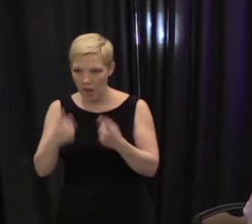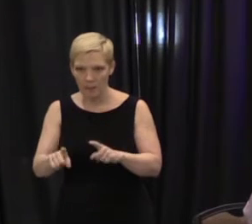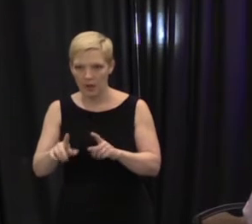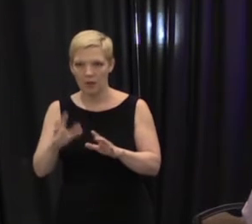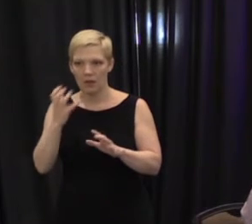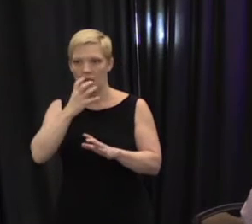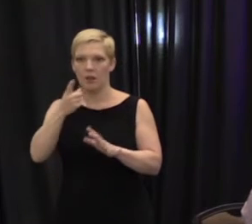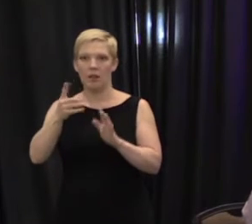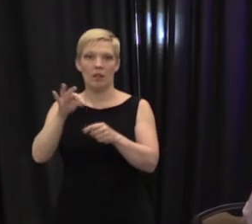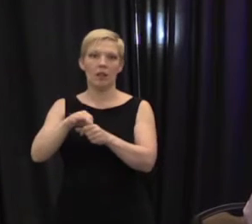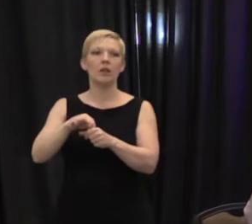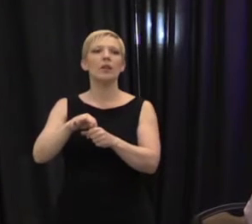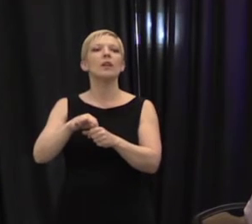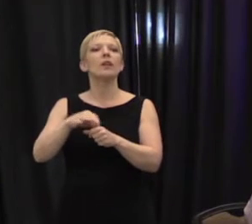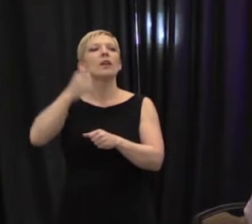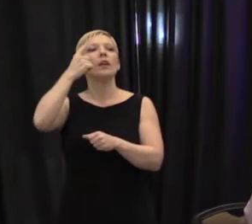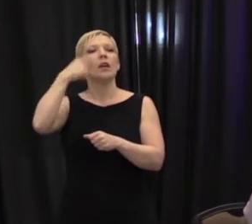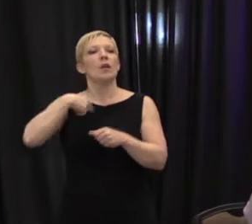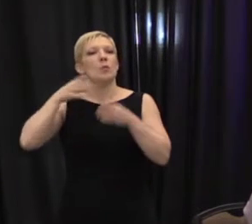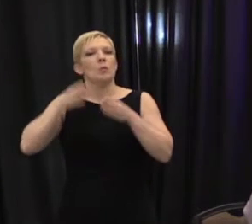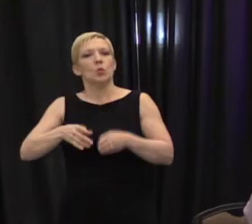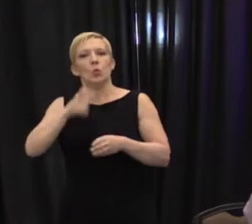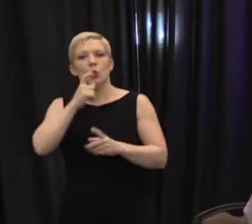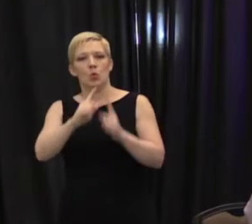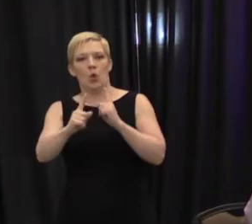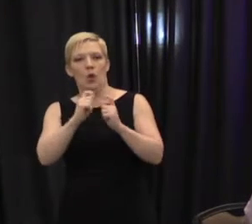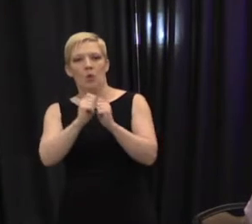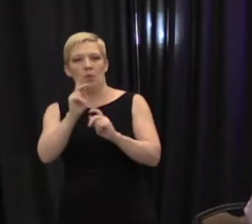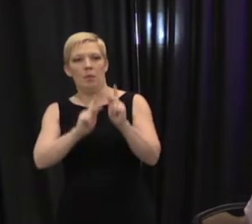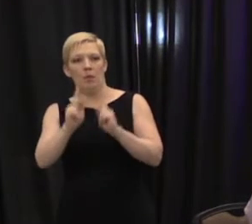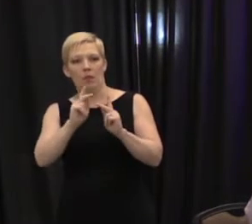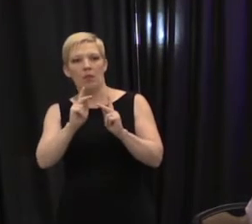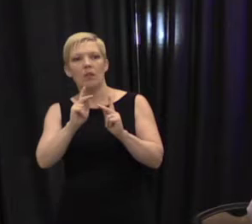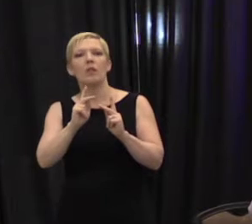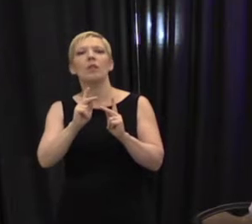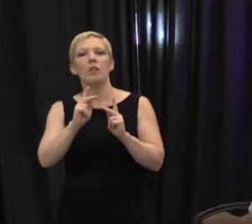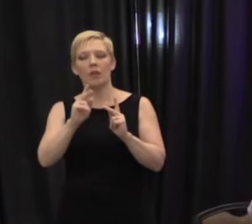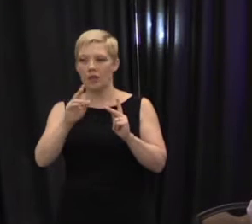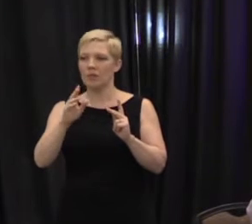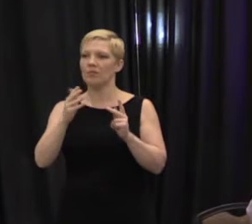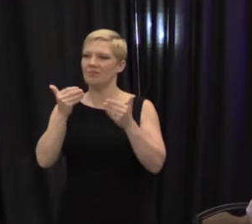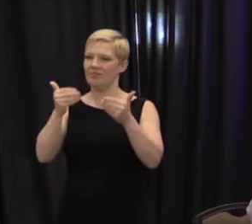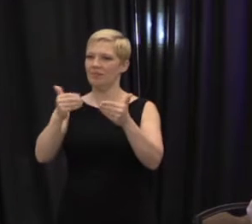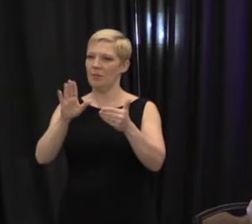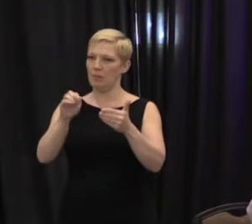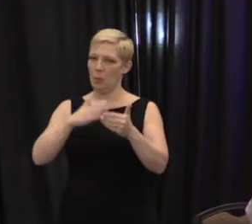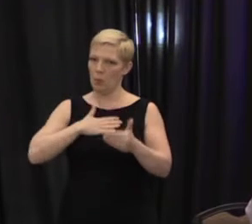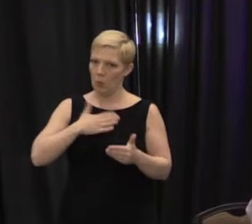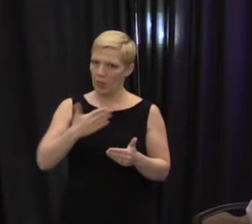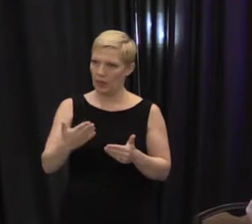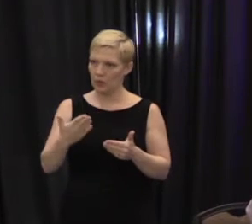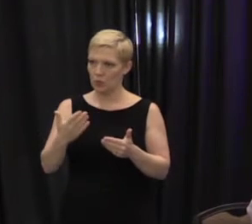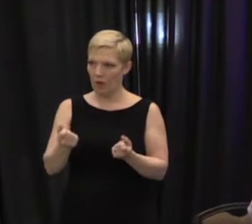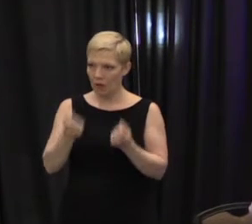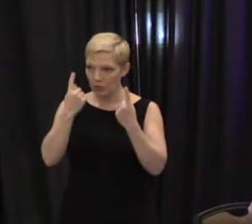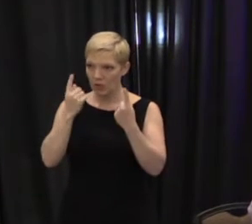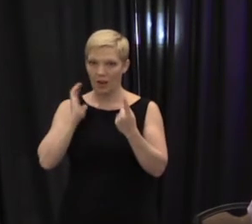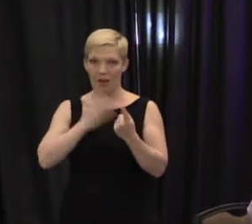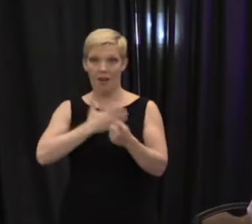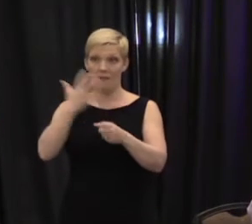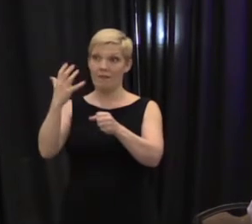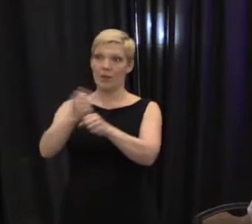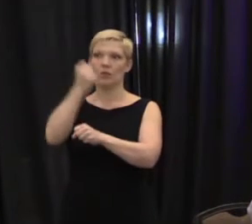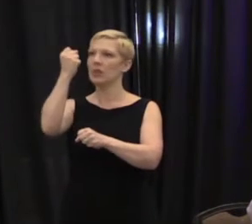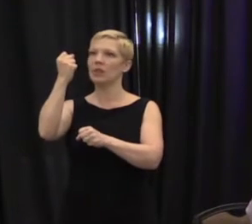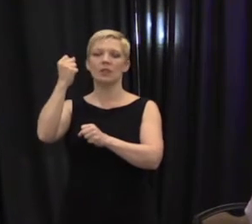someone who always talked to folks about be willing to understand that our victory may not be